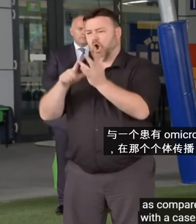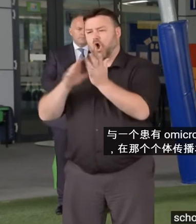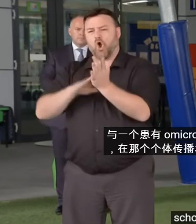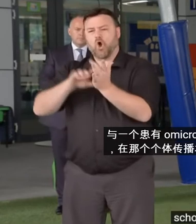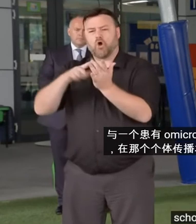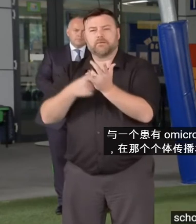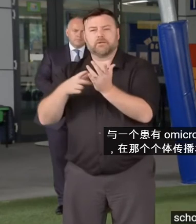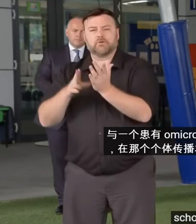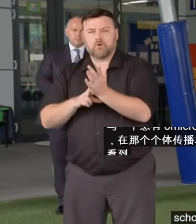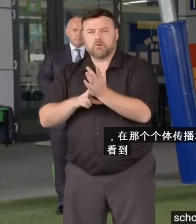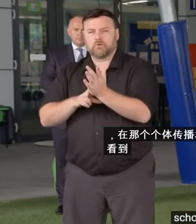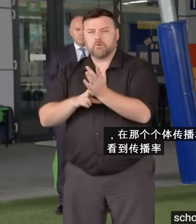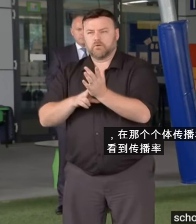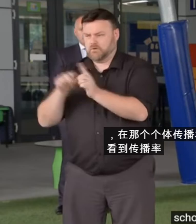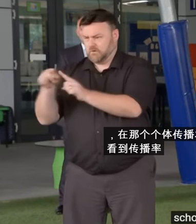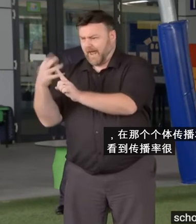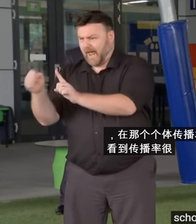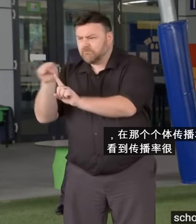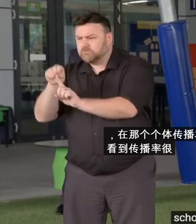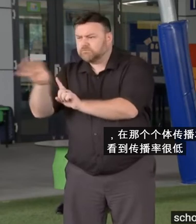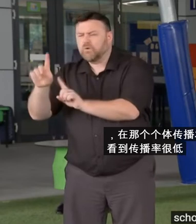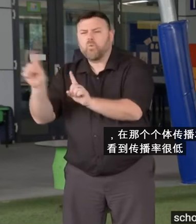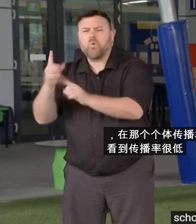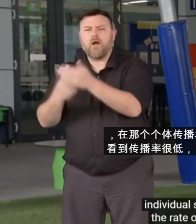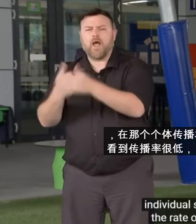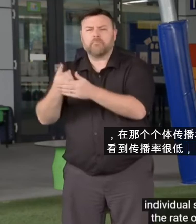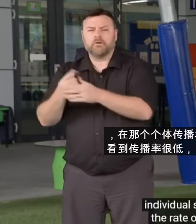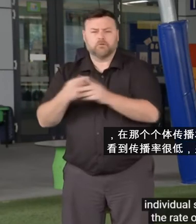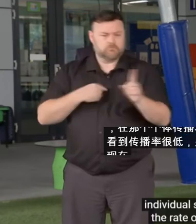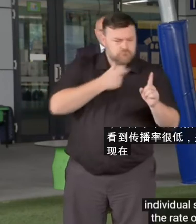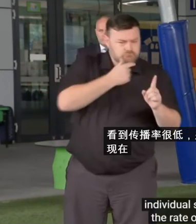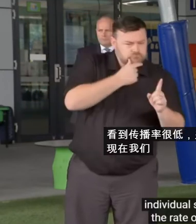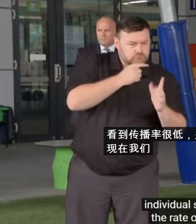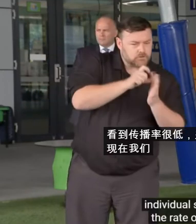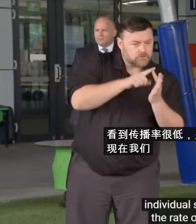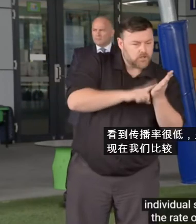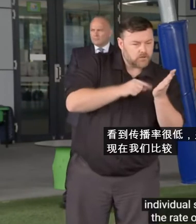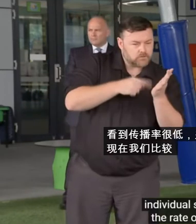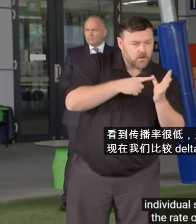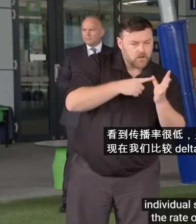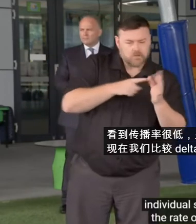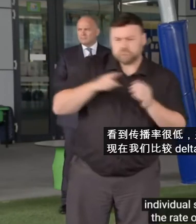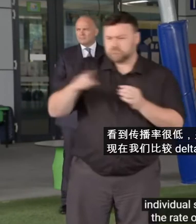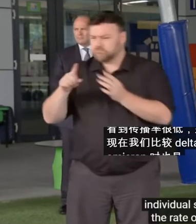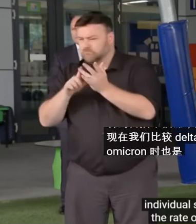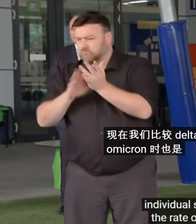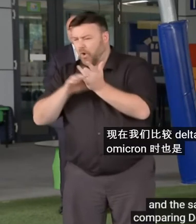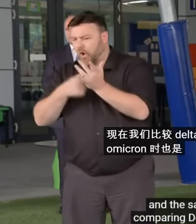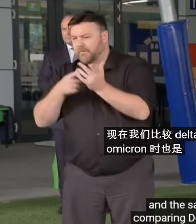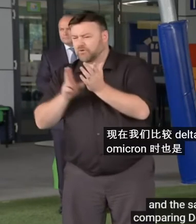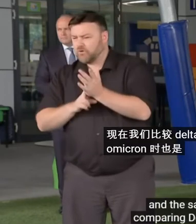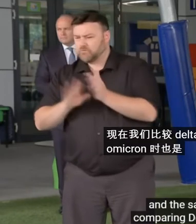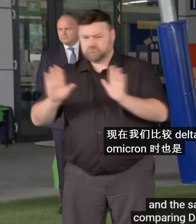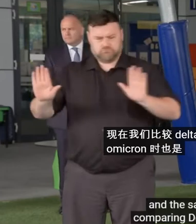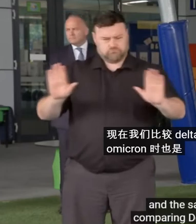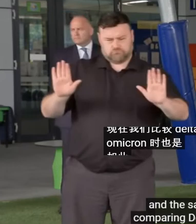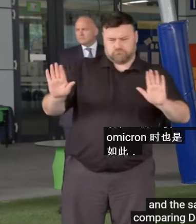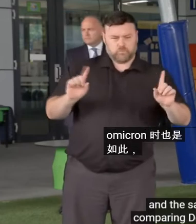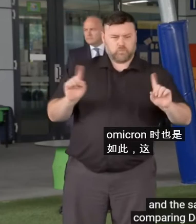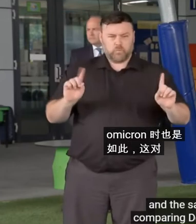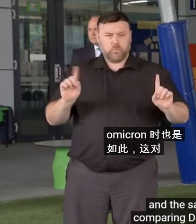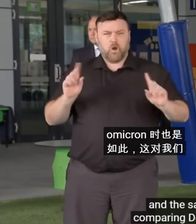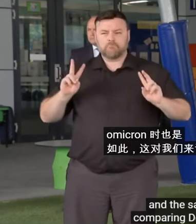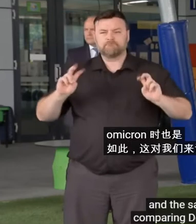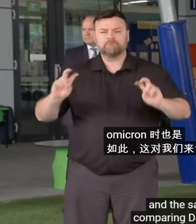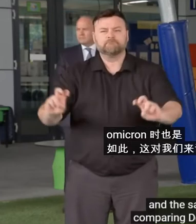individual spread level, we saw the rate of spread to be low and the same when we were comparing Delta and Omicron.